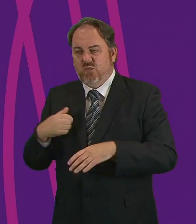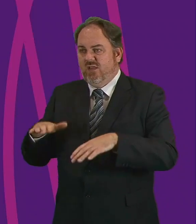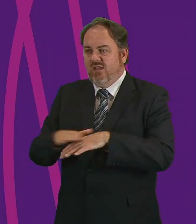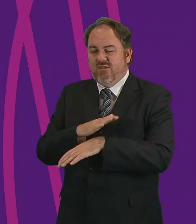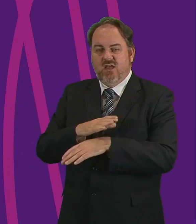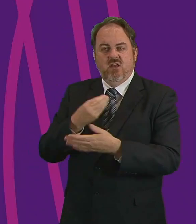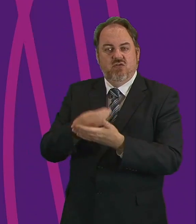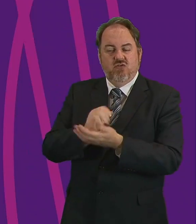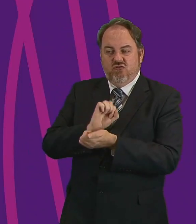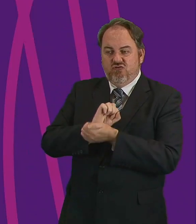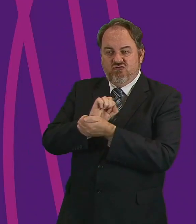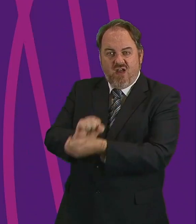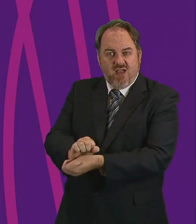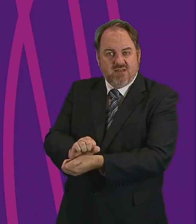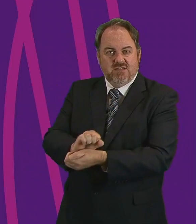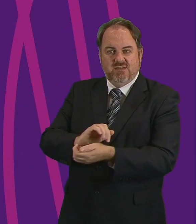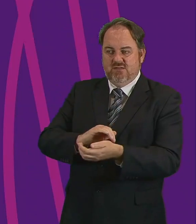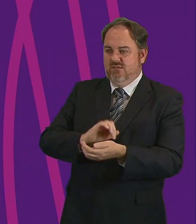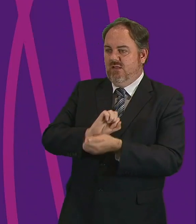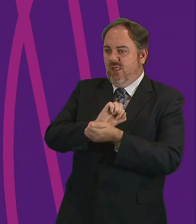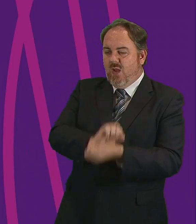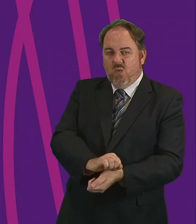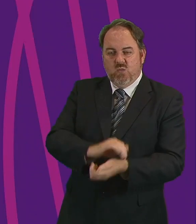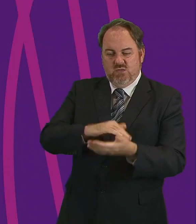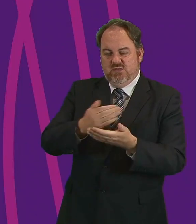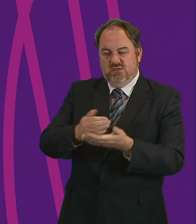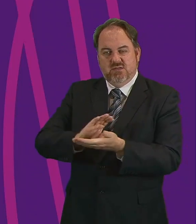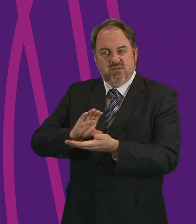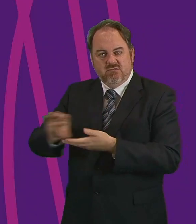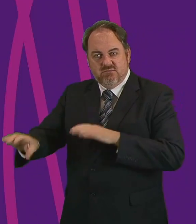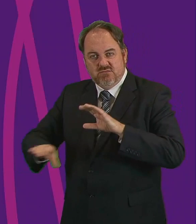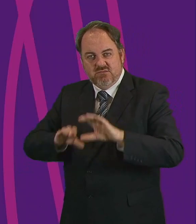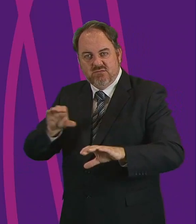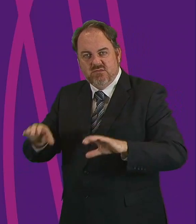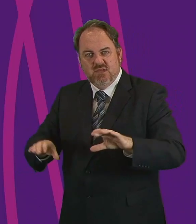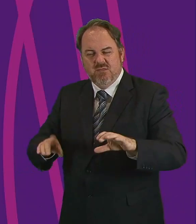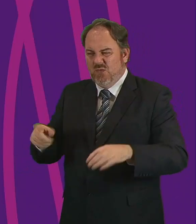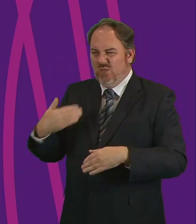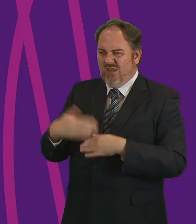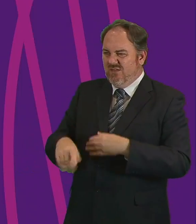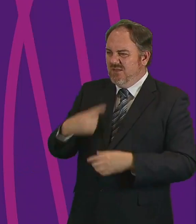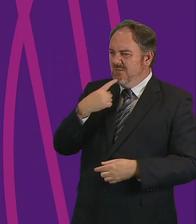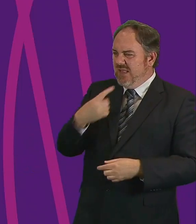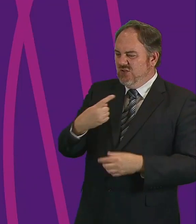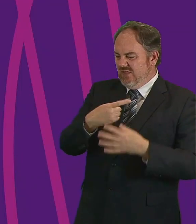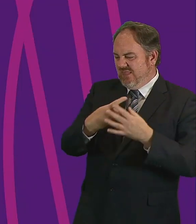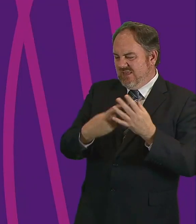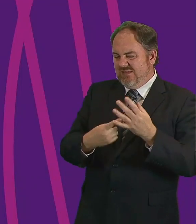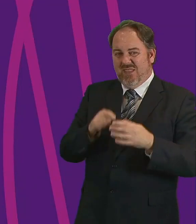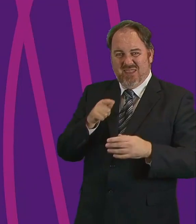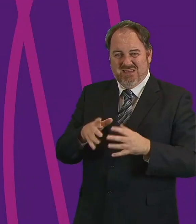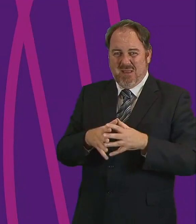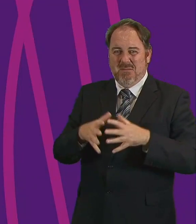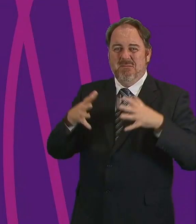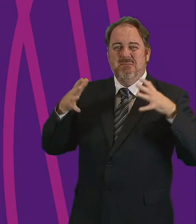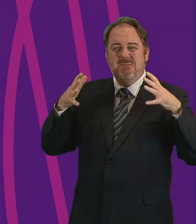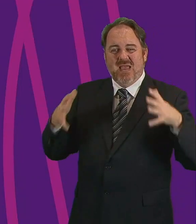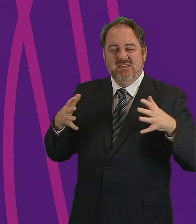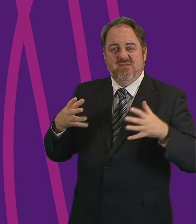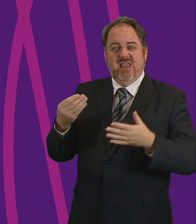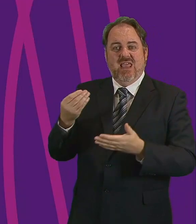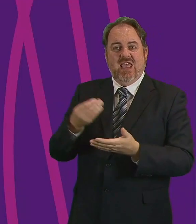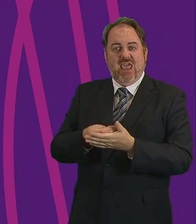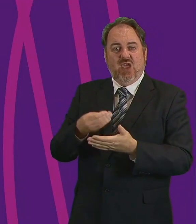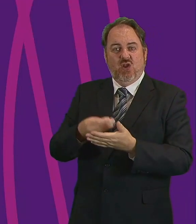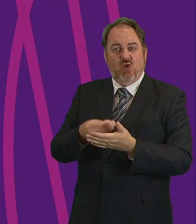afraid the Cabinet Secretary's motion doesn't include reference to that. These are giant economic stabilisers